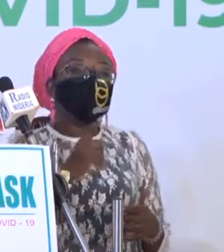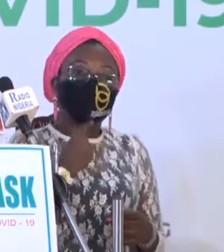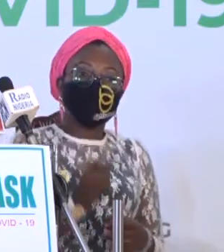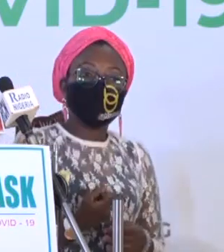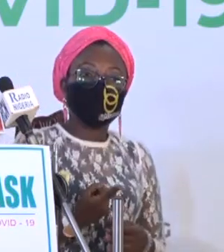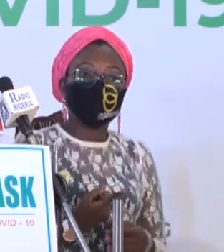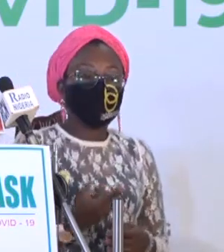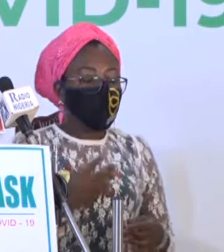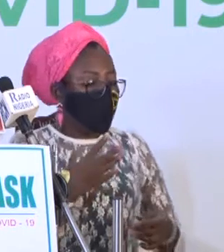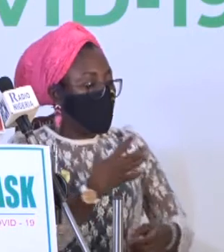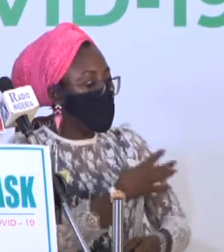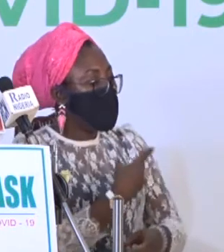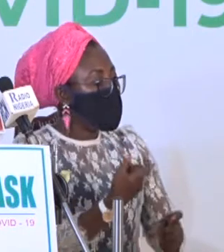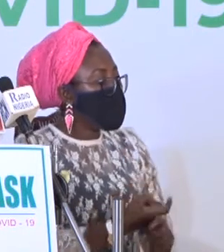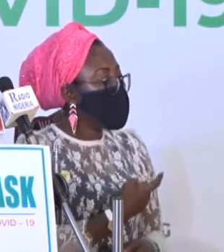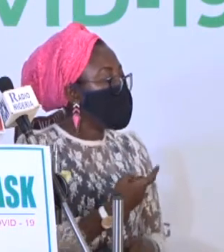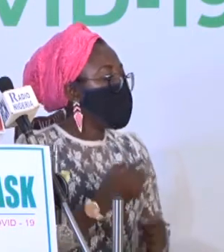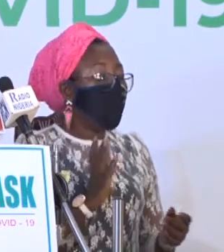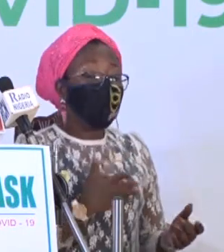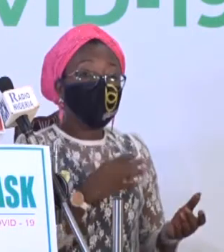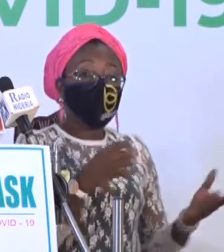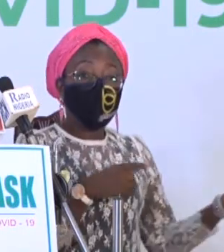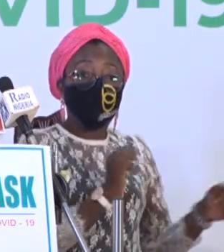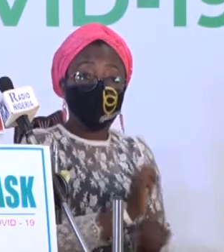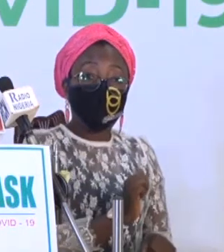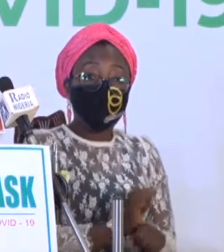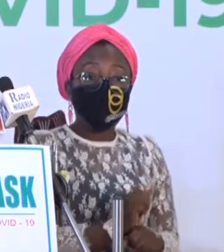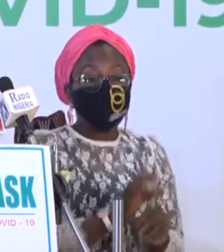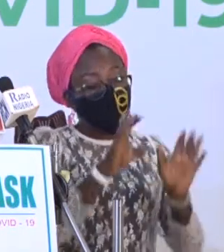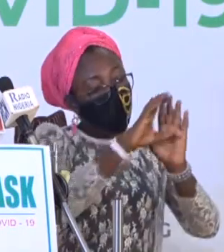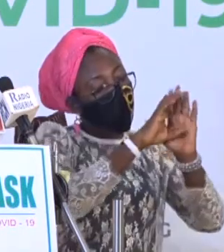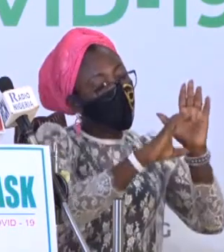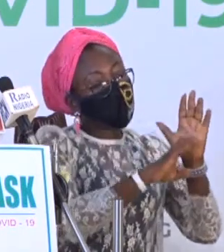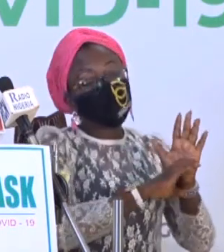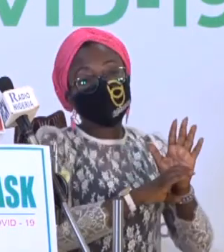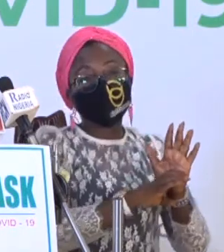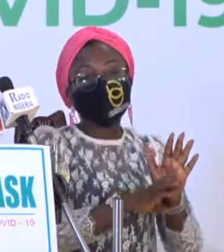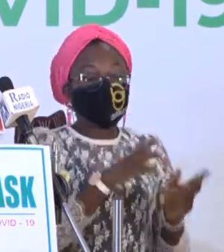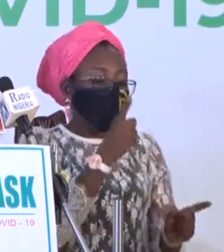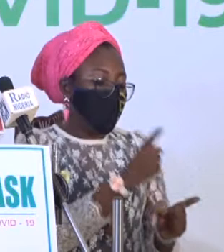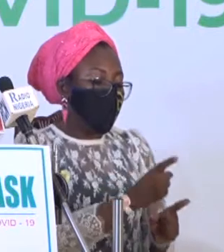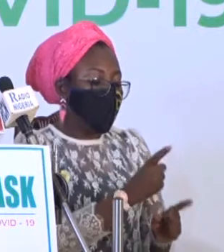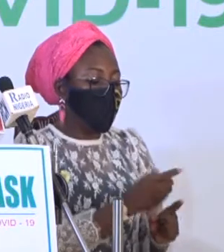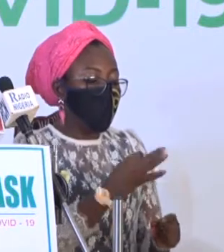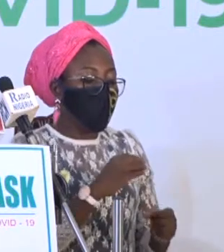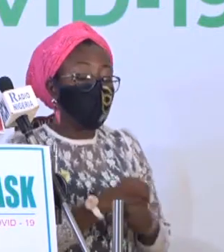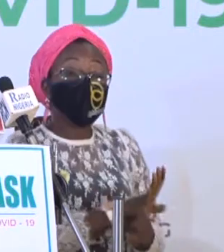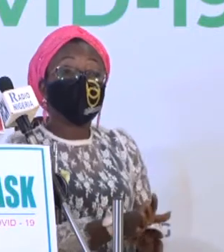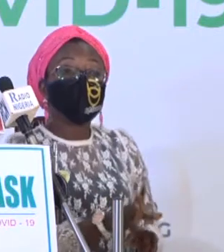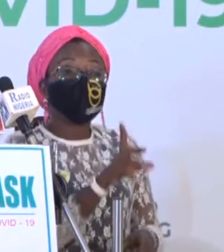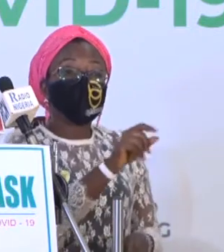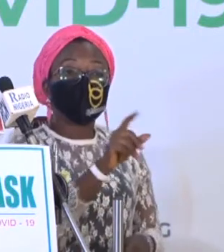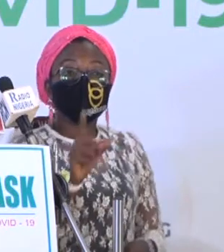he derived from the Immigration Act, from the Constitution, from the regulation of COVID-19